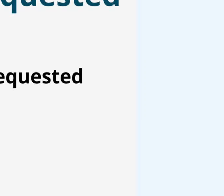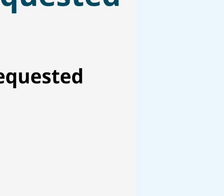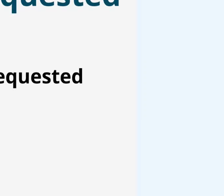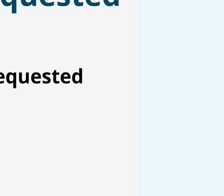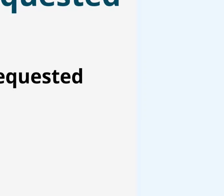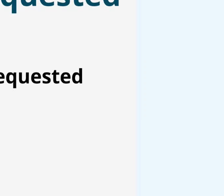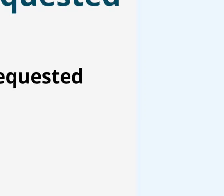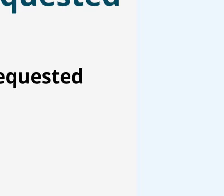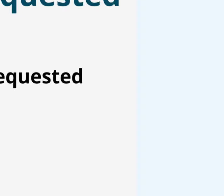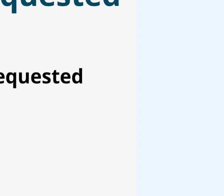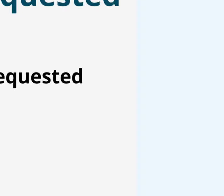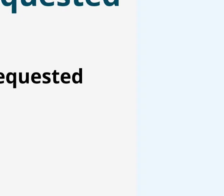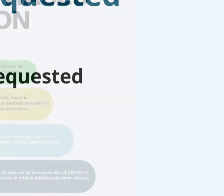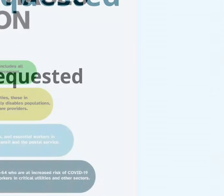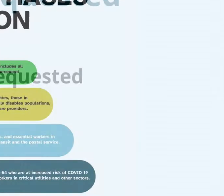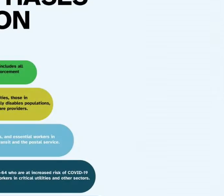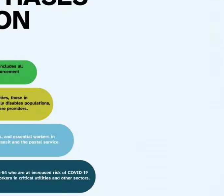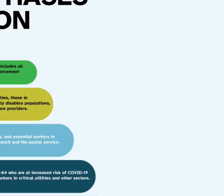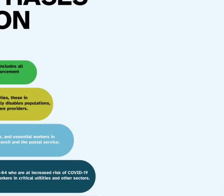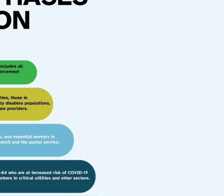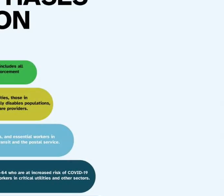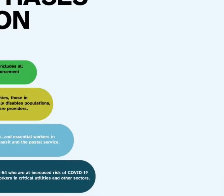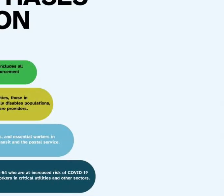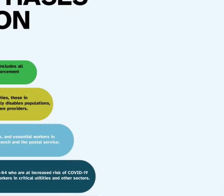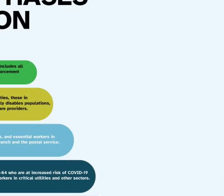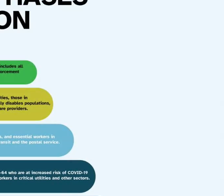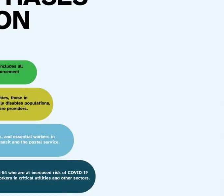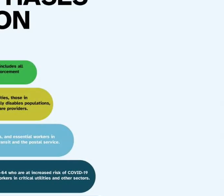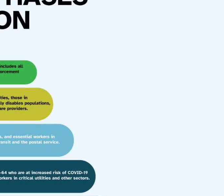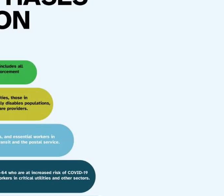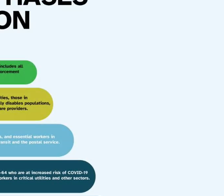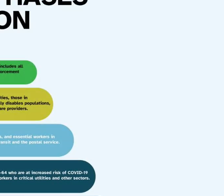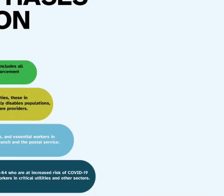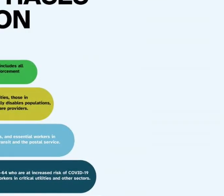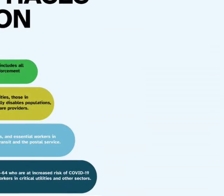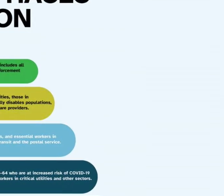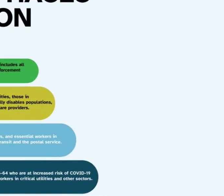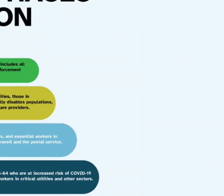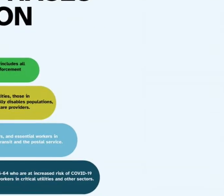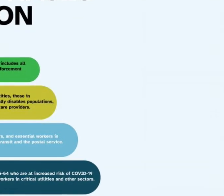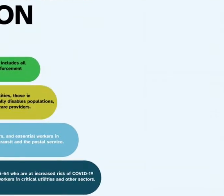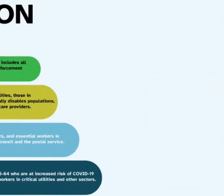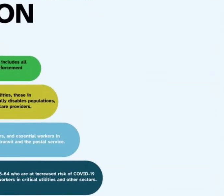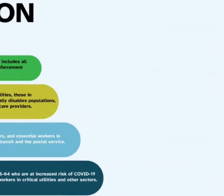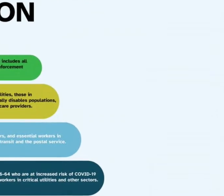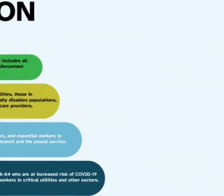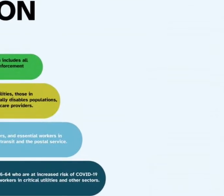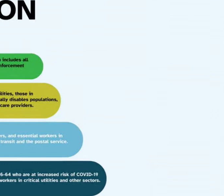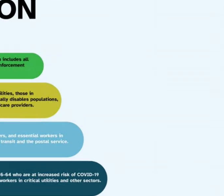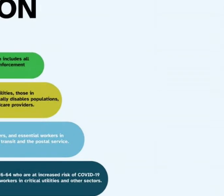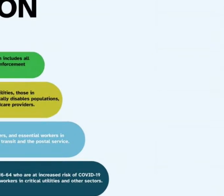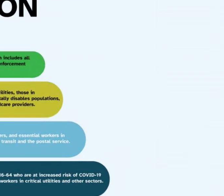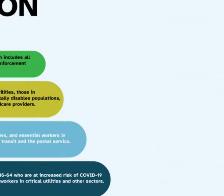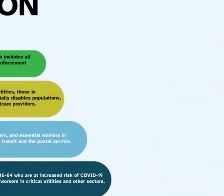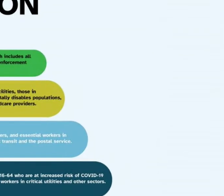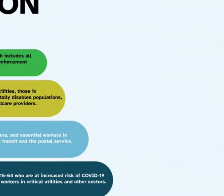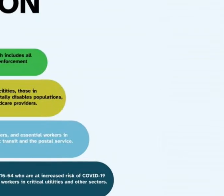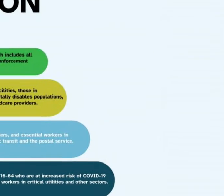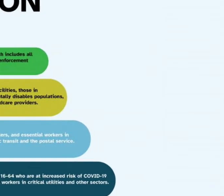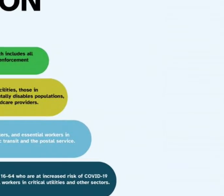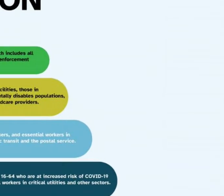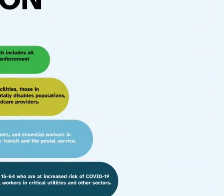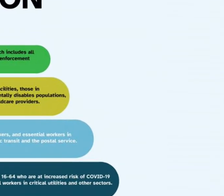As you recall, the state includes those ages 75 and over, those residing